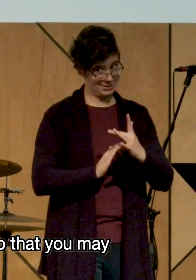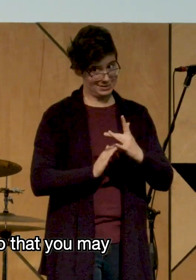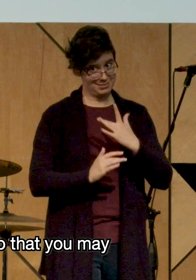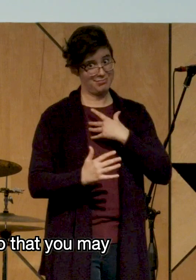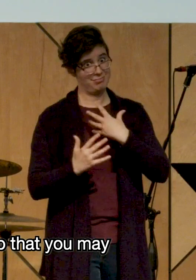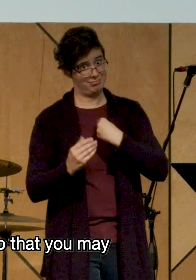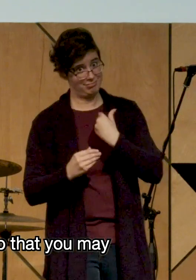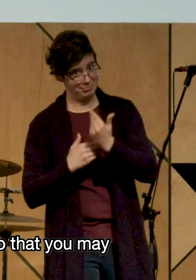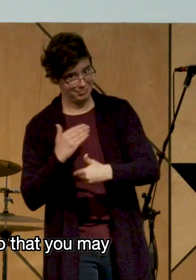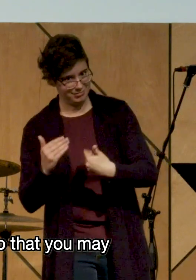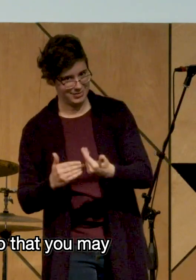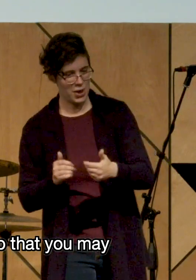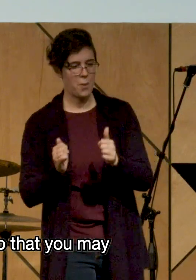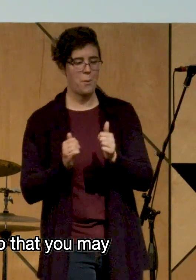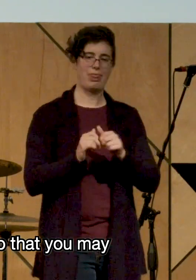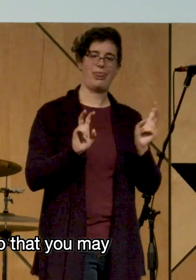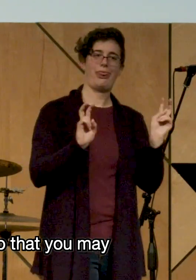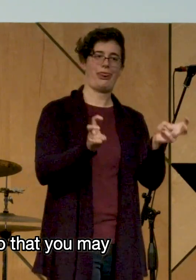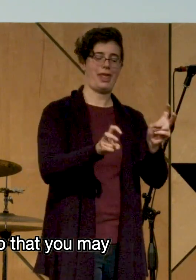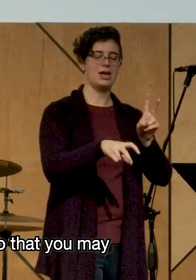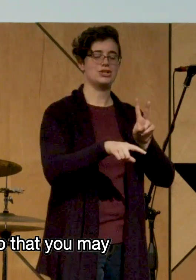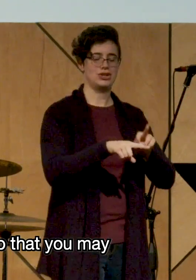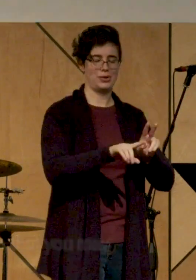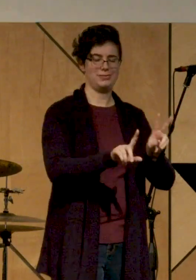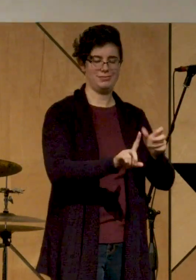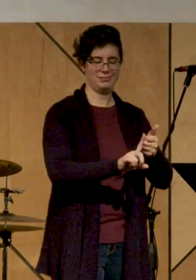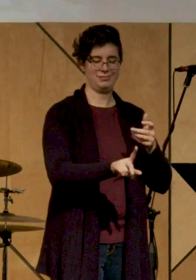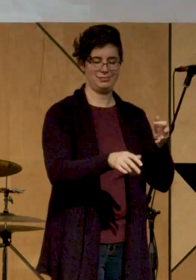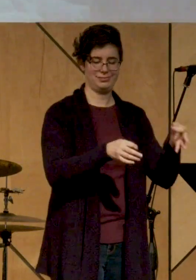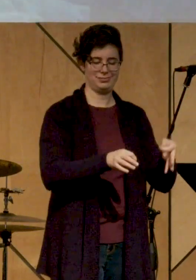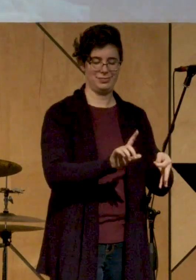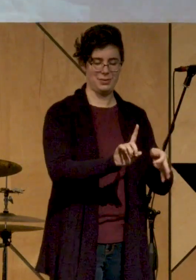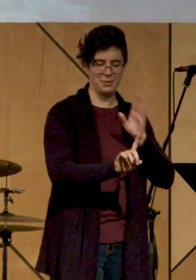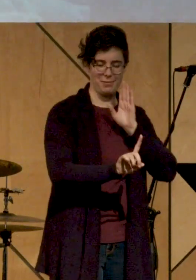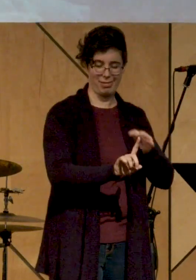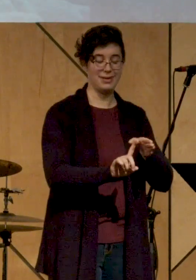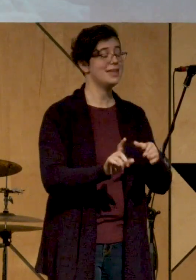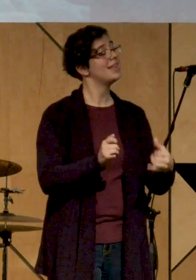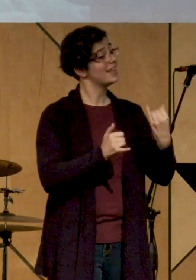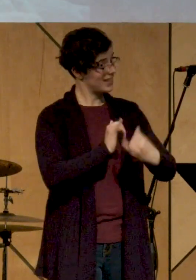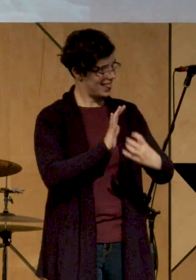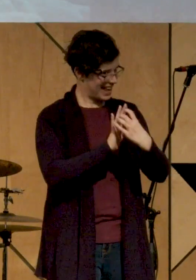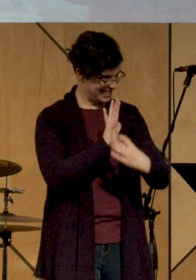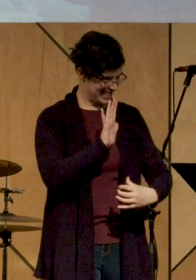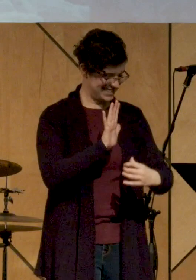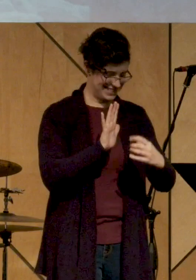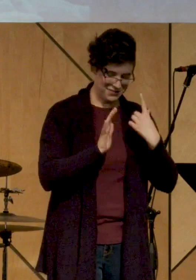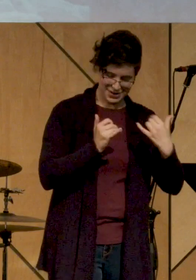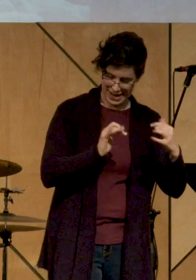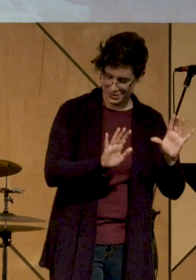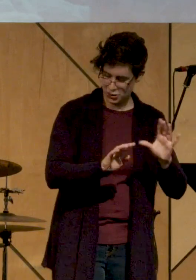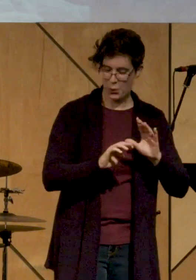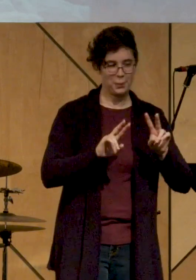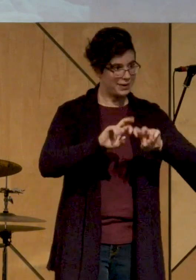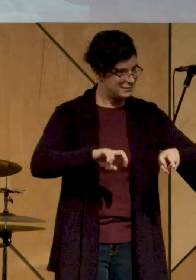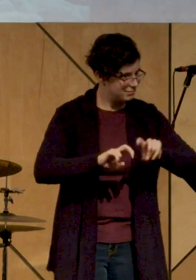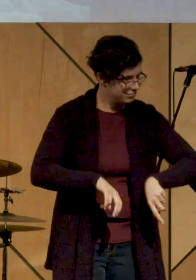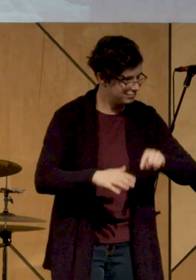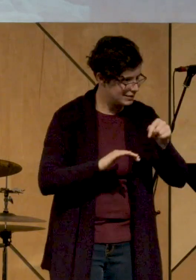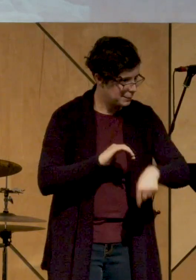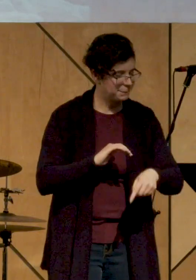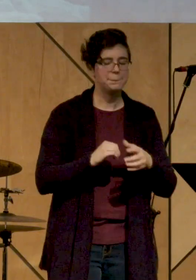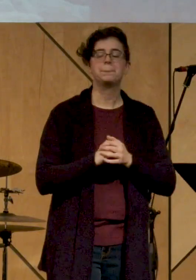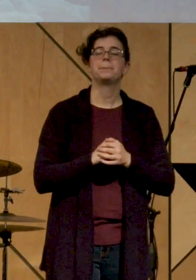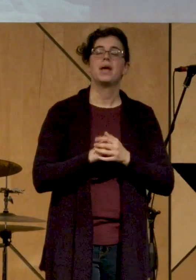Graciously and seasoned with salt. All right, there's my last list for the day. So we're going to look at each of those. We're going to